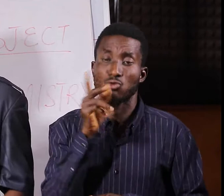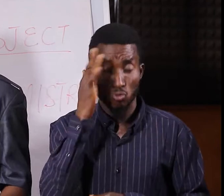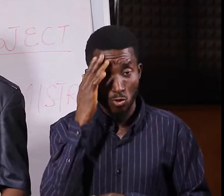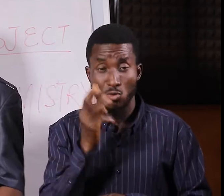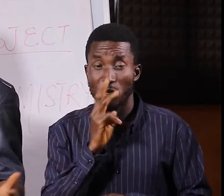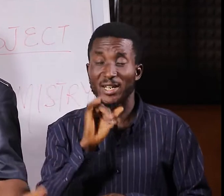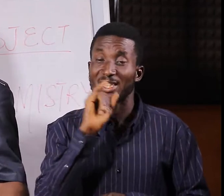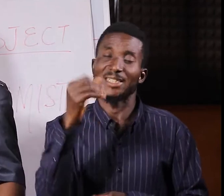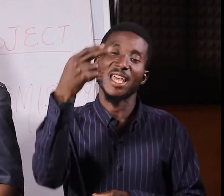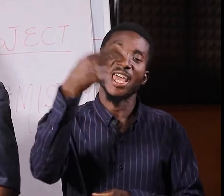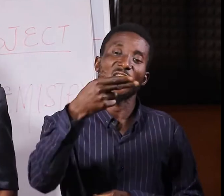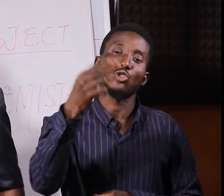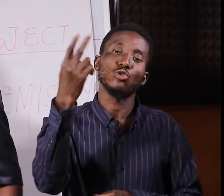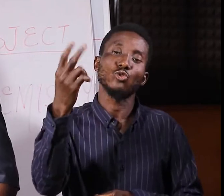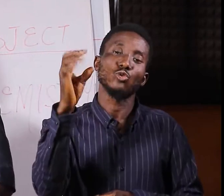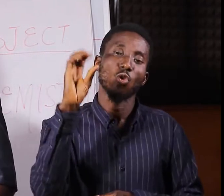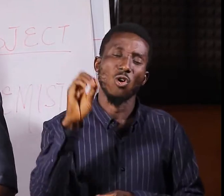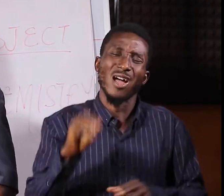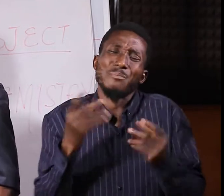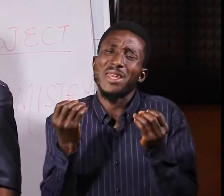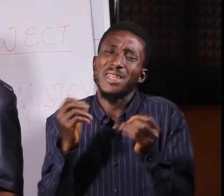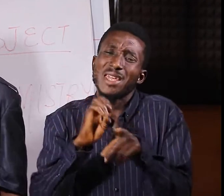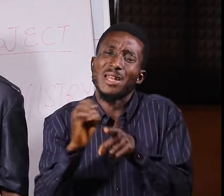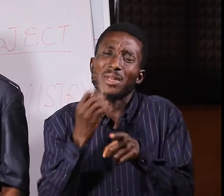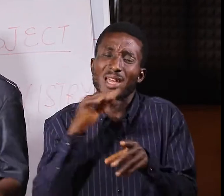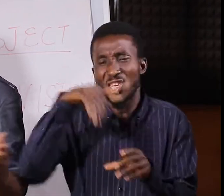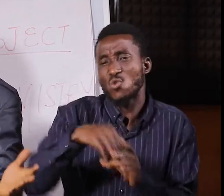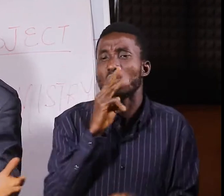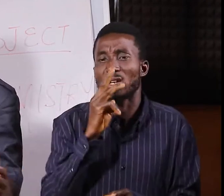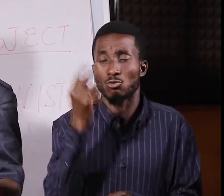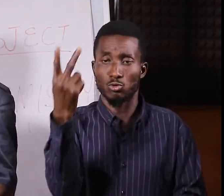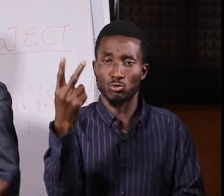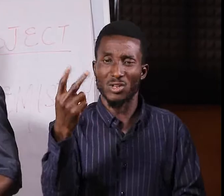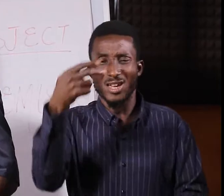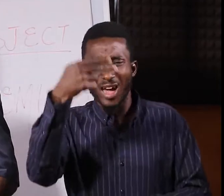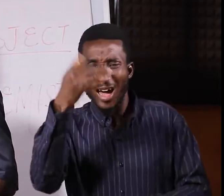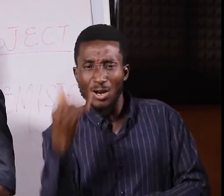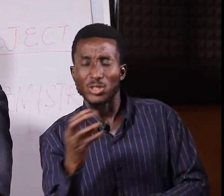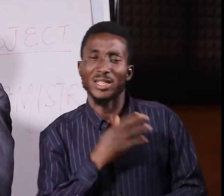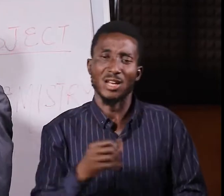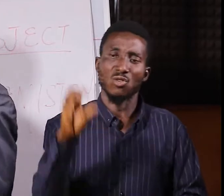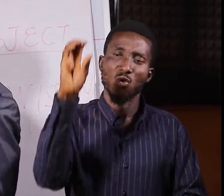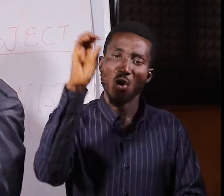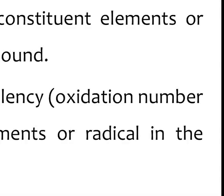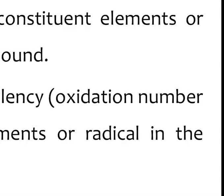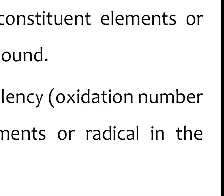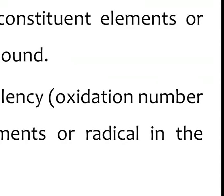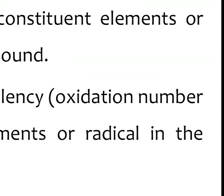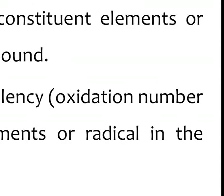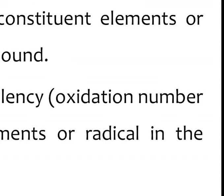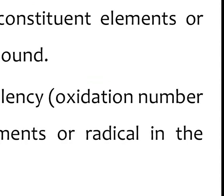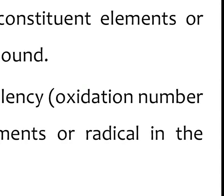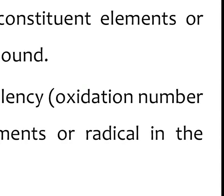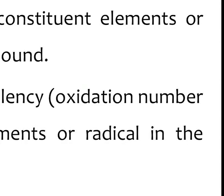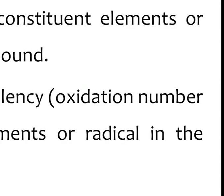water is H2O. How many elements are in water? 2, hydrogen and oxygen. The next thing